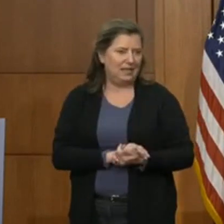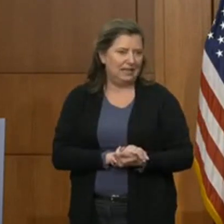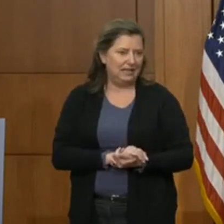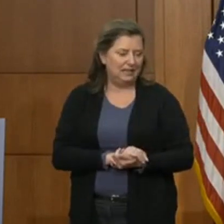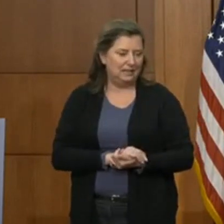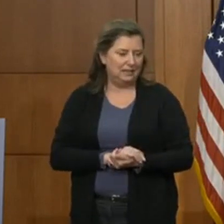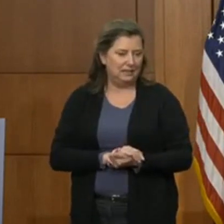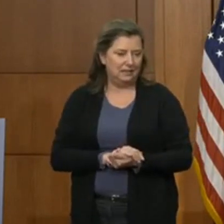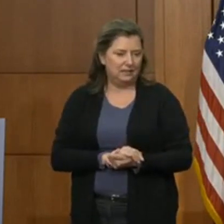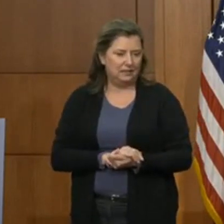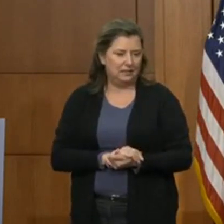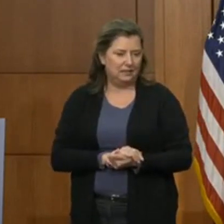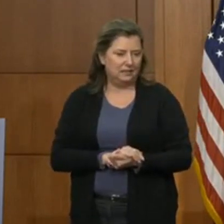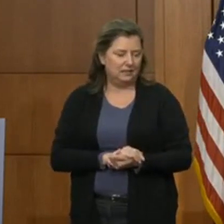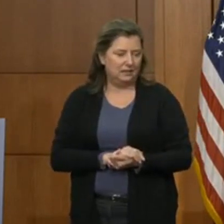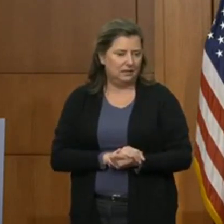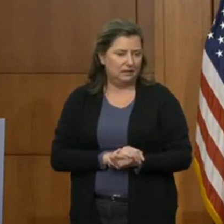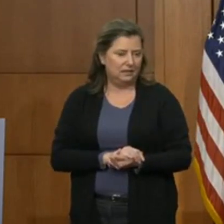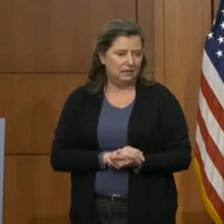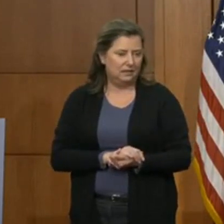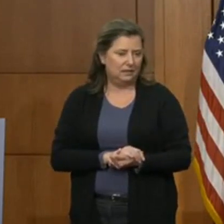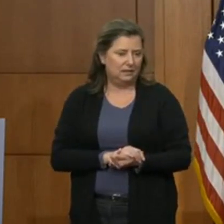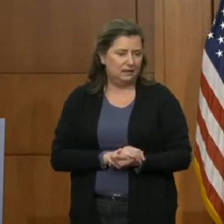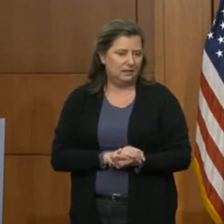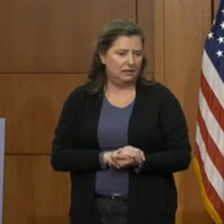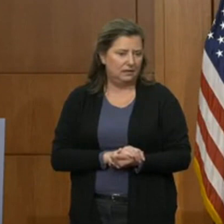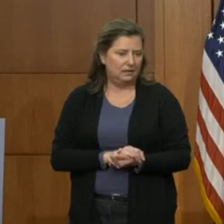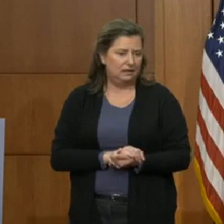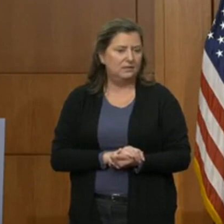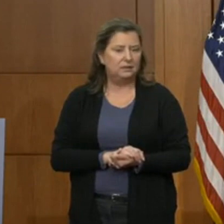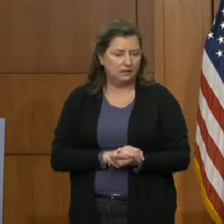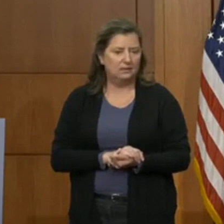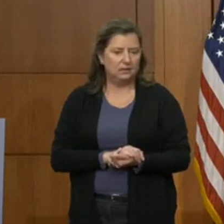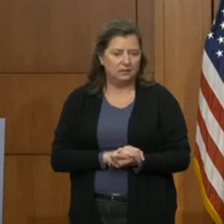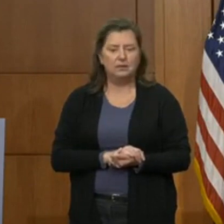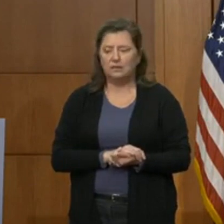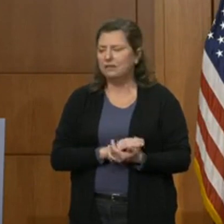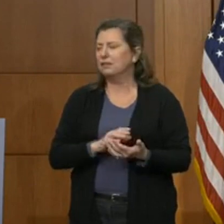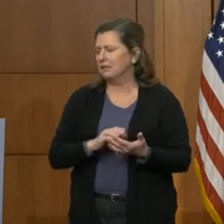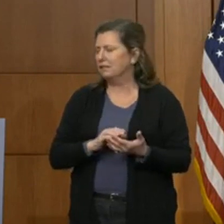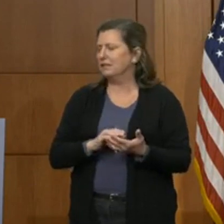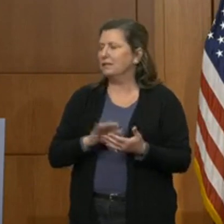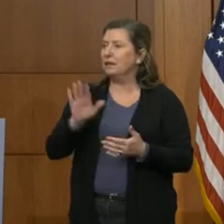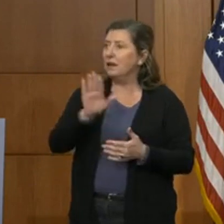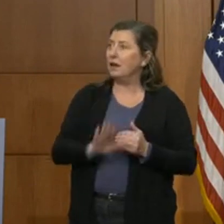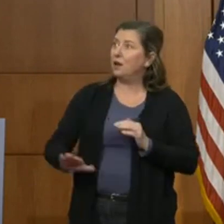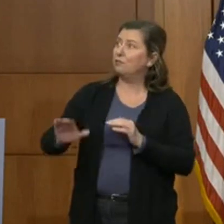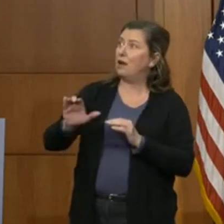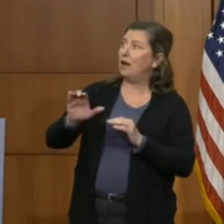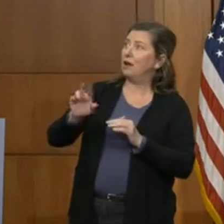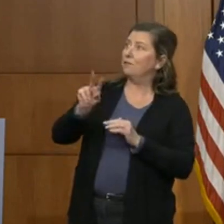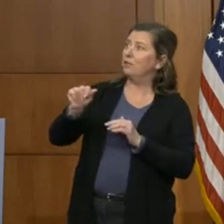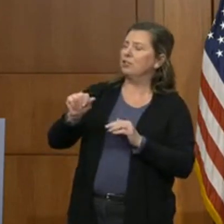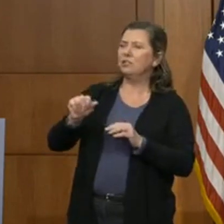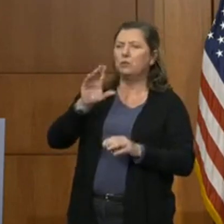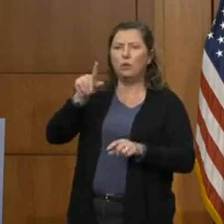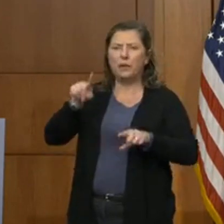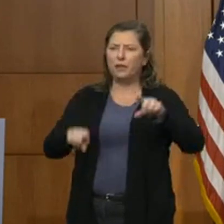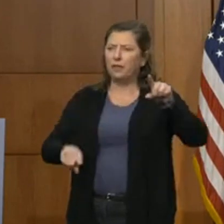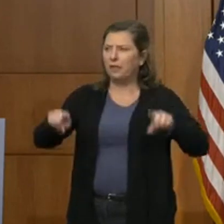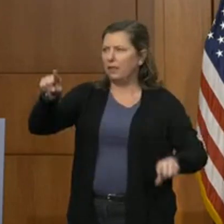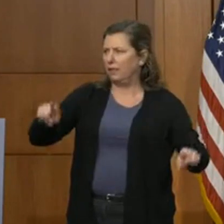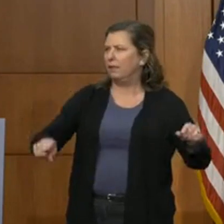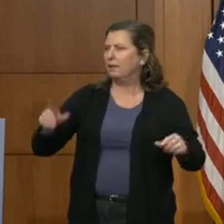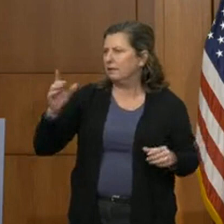And the only thing I will add is that, yes, there will be variation across the Commonwealth. And I think what that